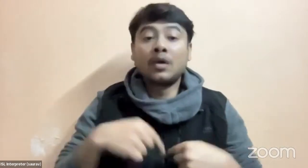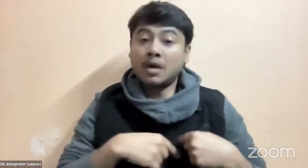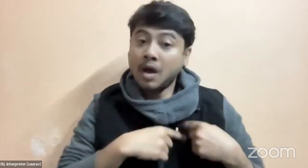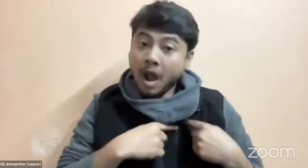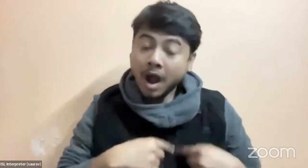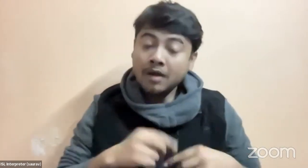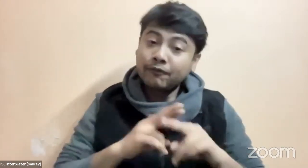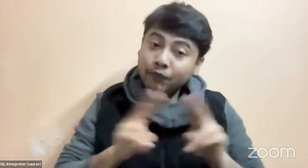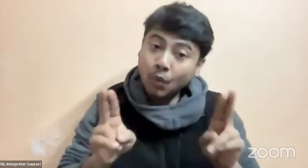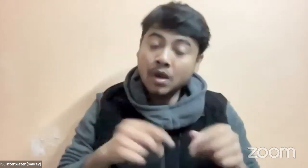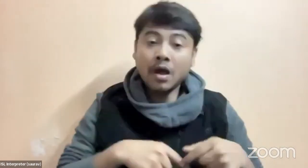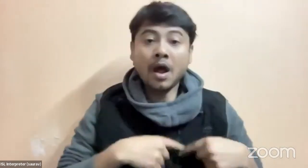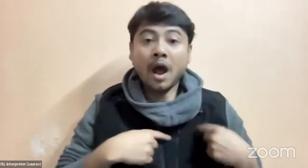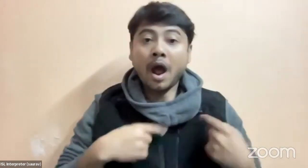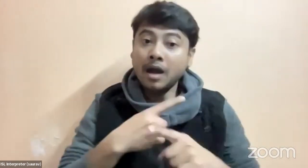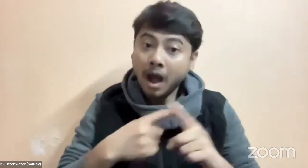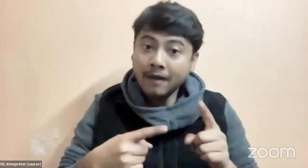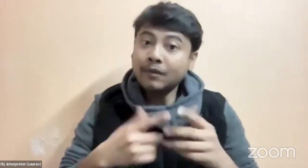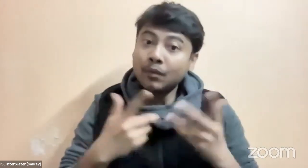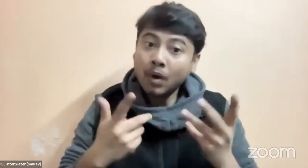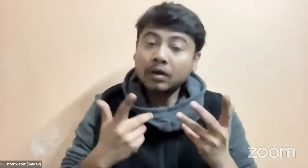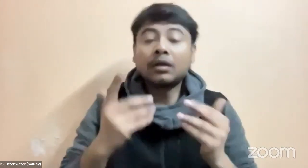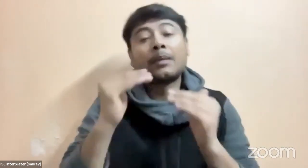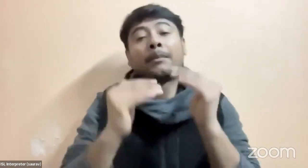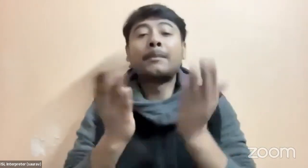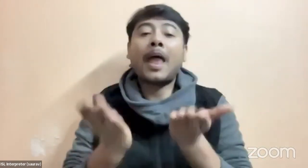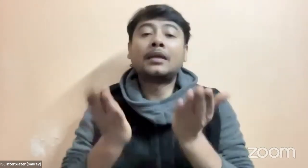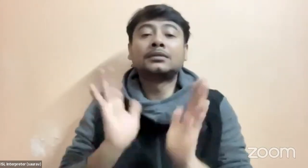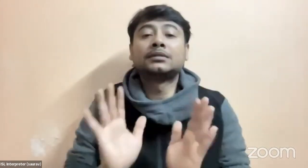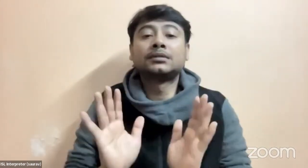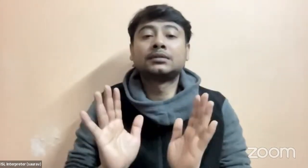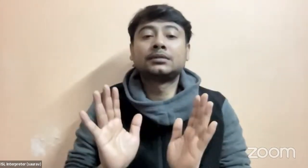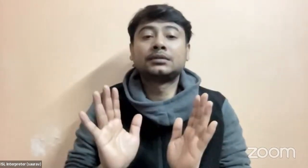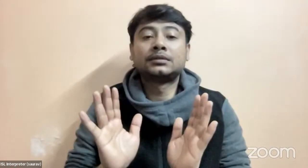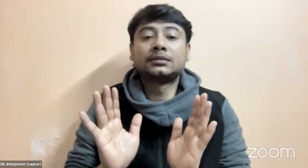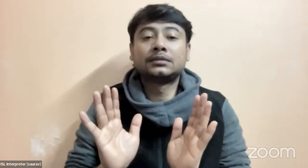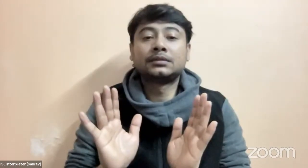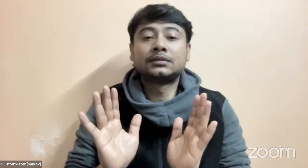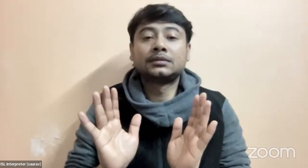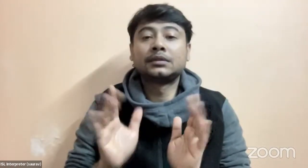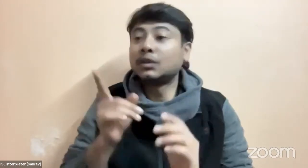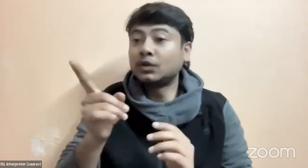Lord Chaitanya is not like that. He is called as most munificent.